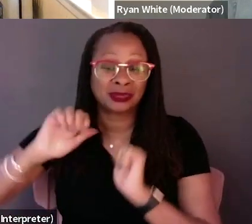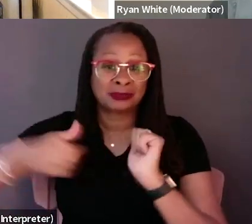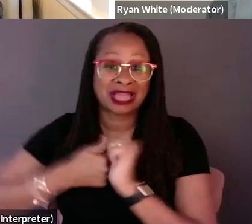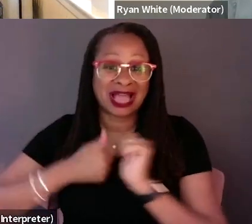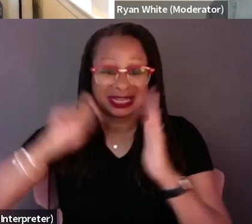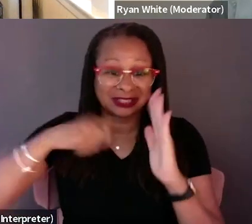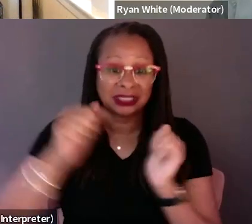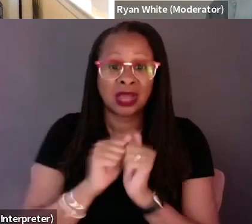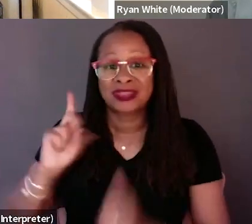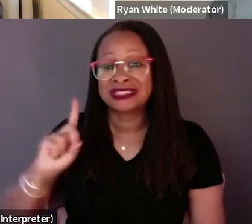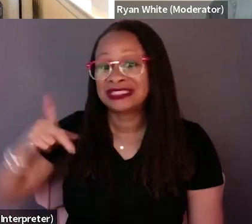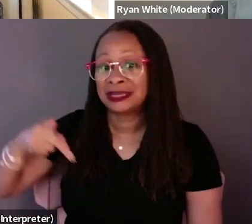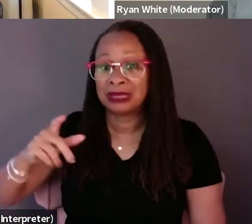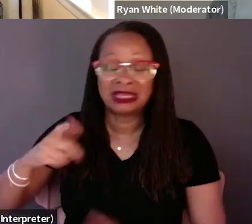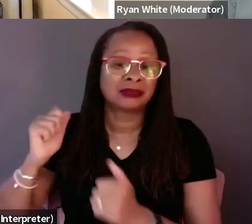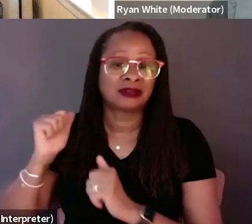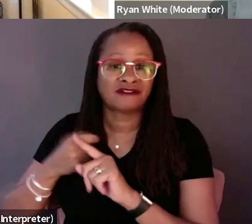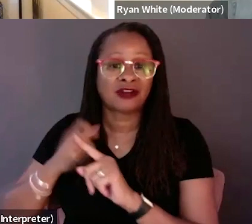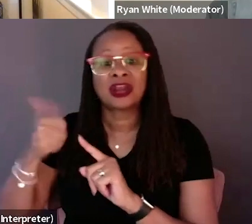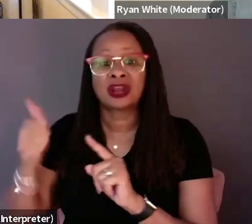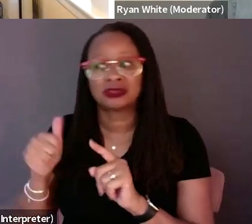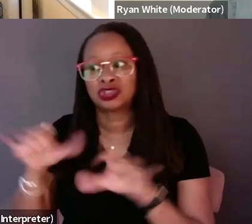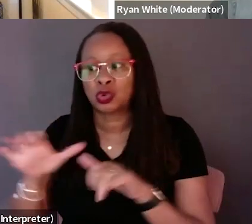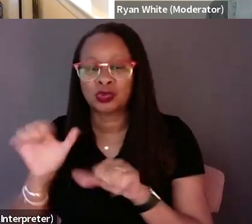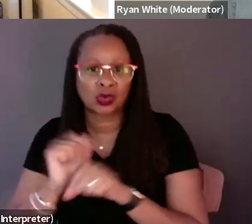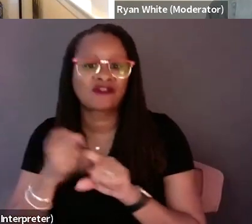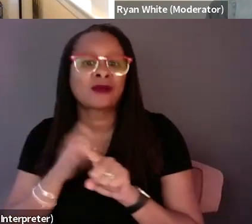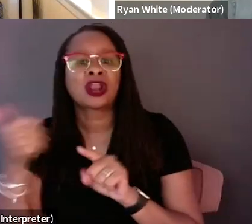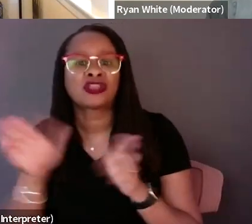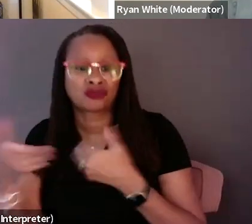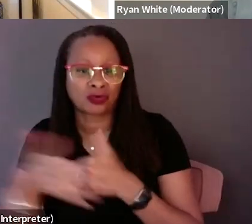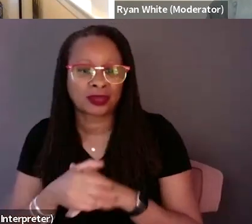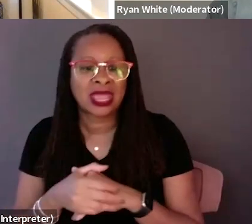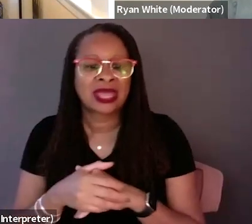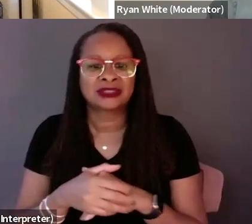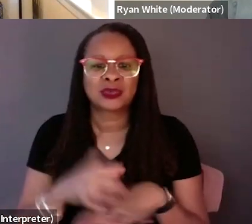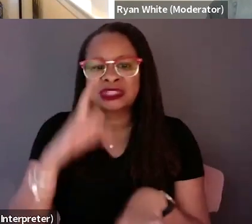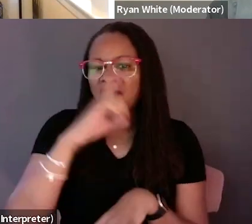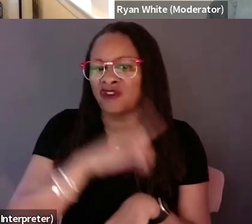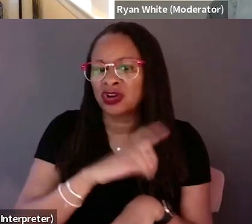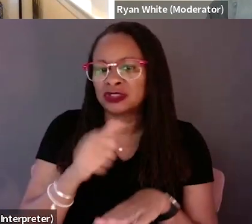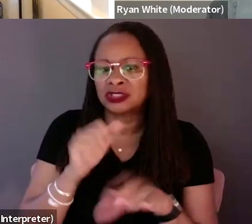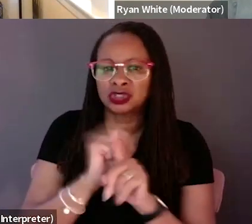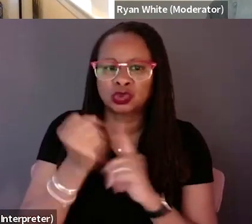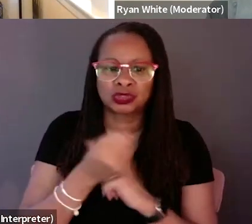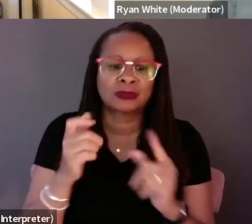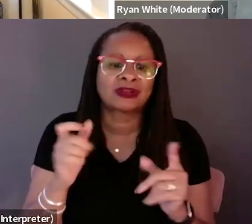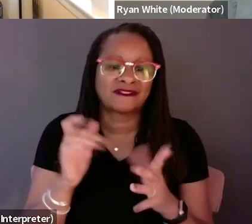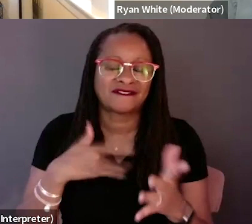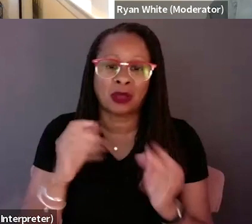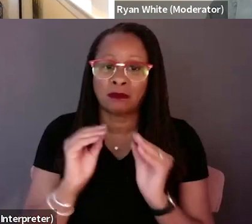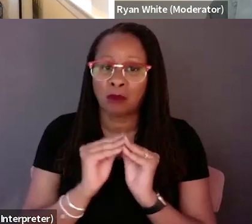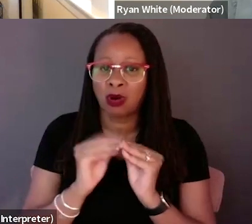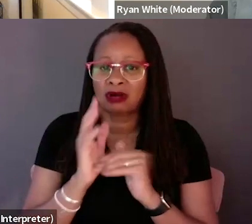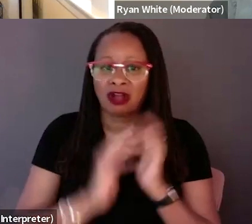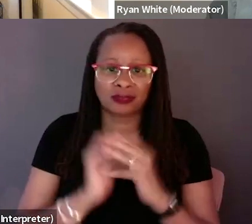with the DP pulling focus from another room. It was maybe a little of an artificial situation, but it just felt more comfortable